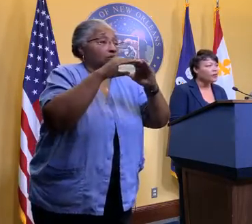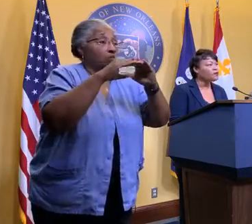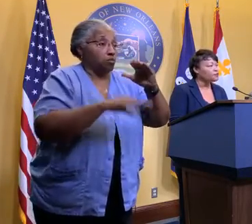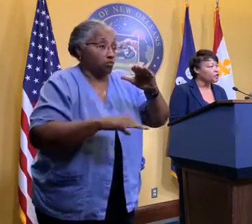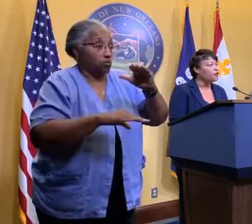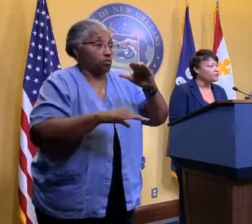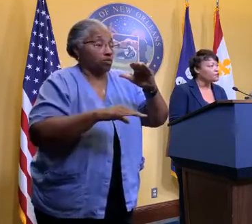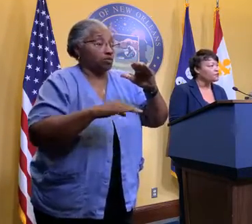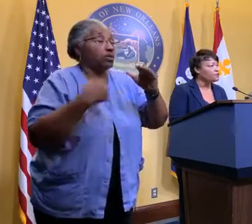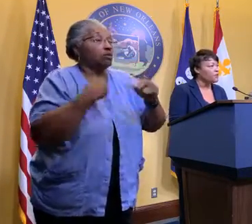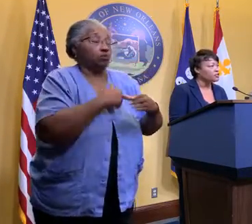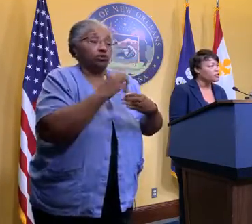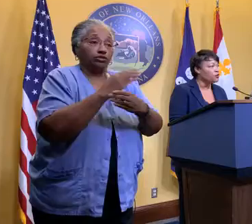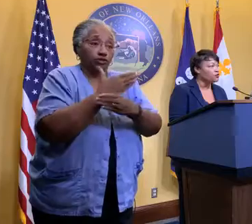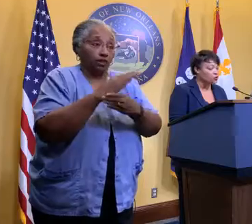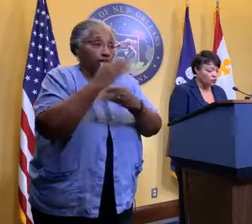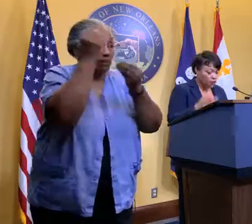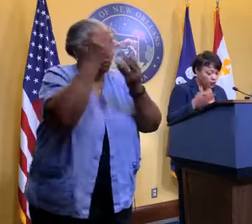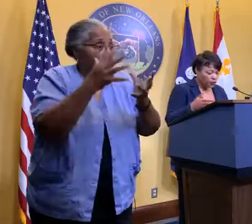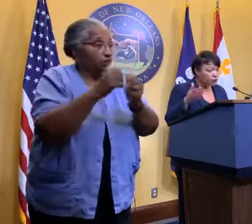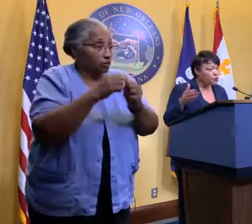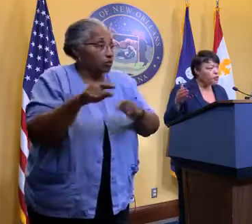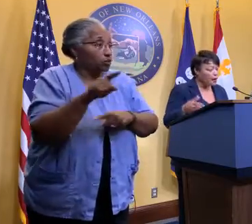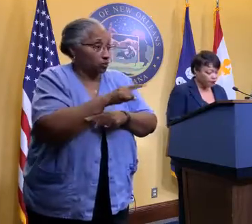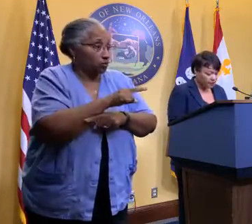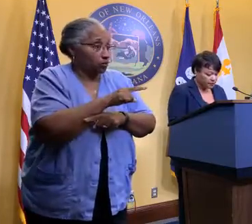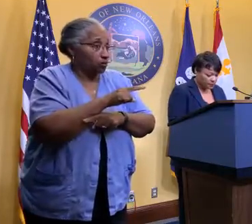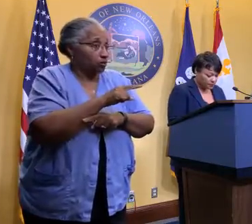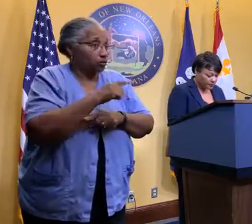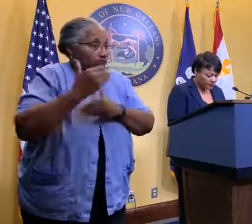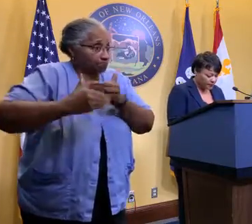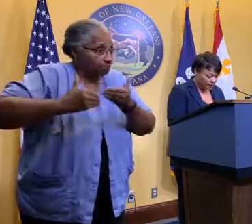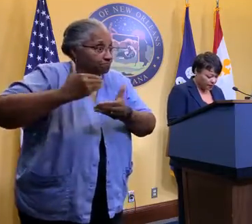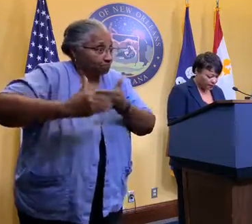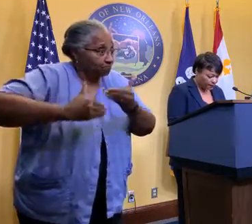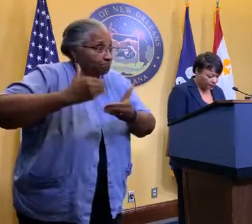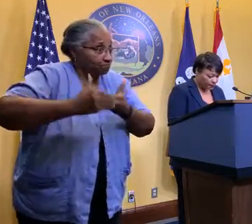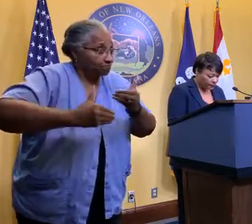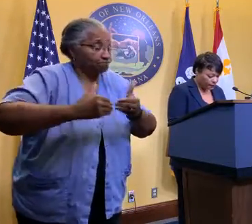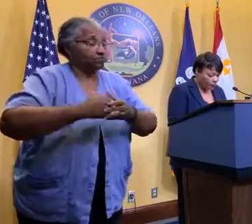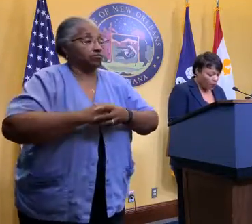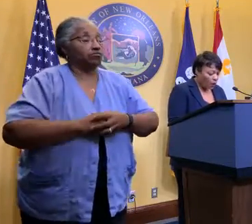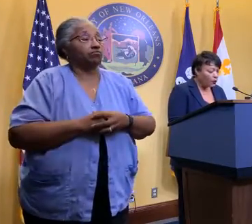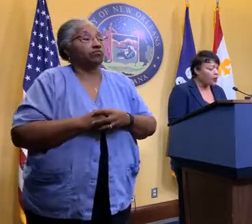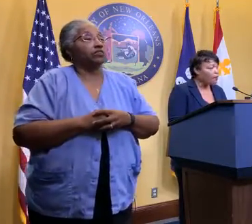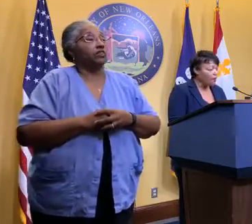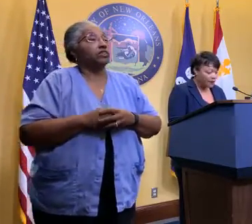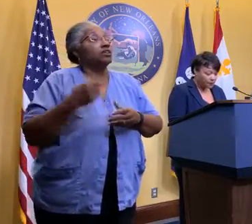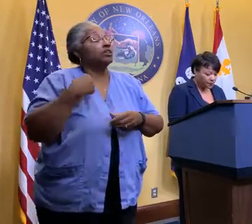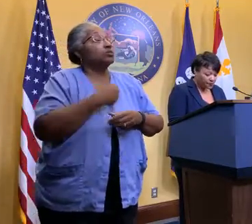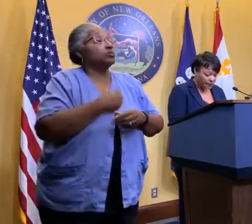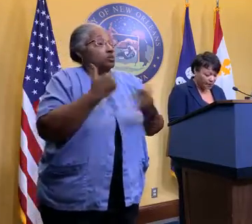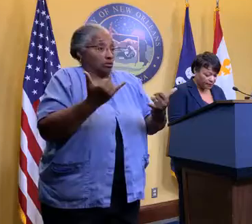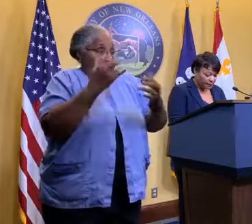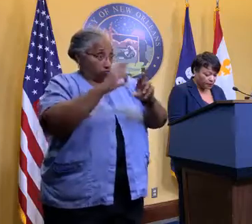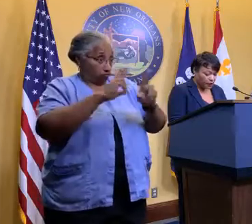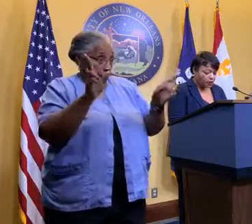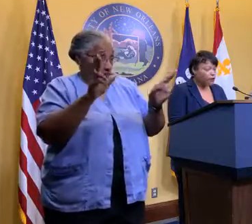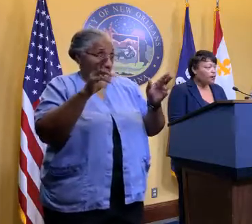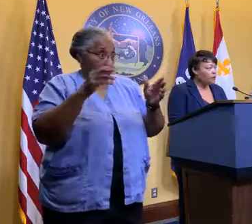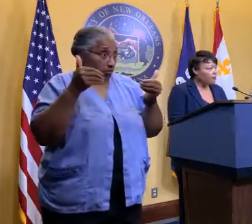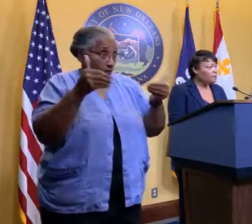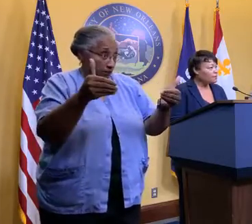And again, we've shared this information with you throughout this pandemic. While we are ready to